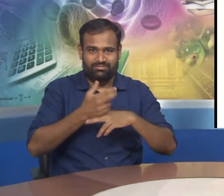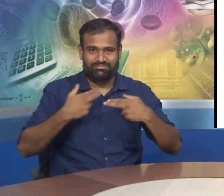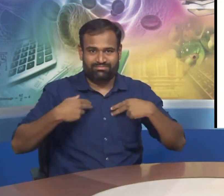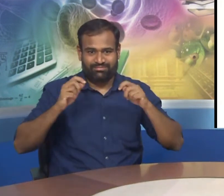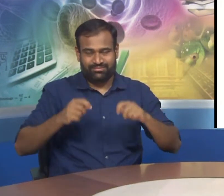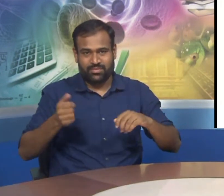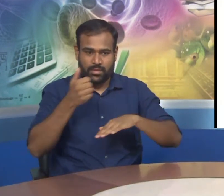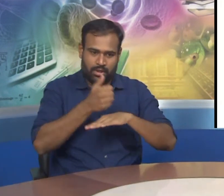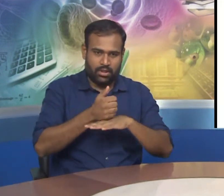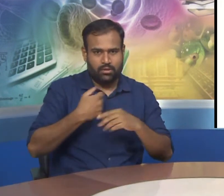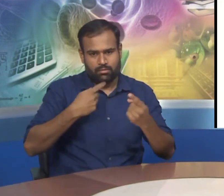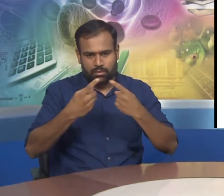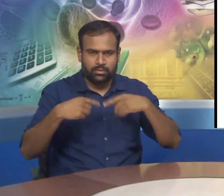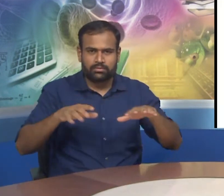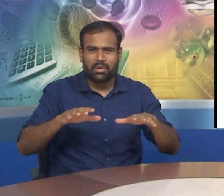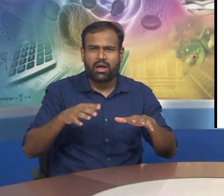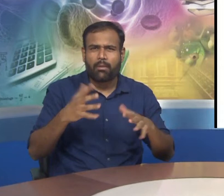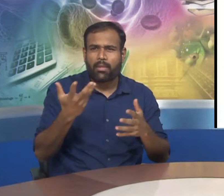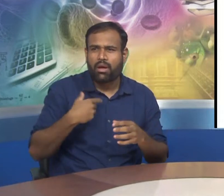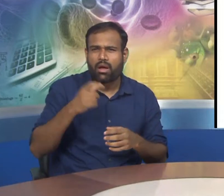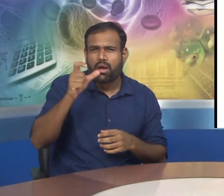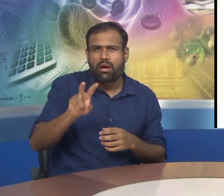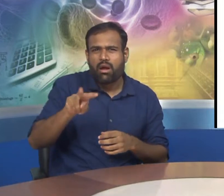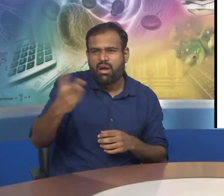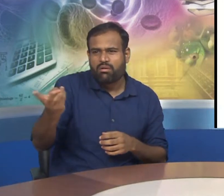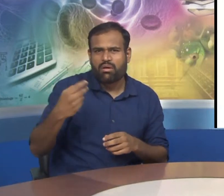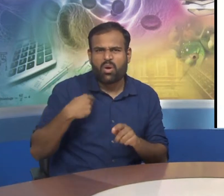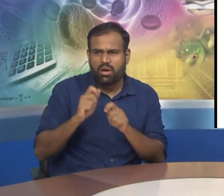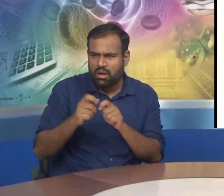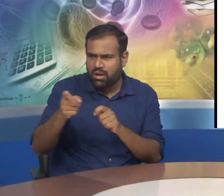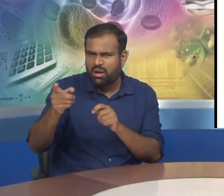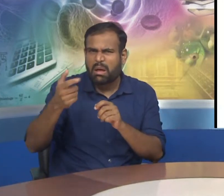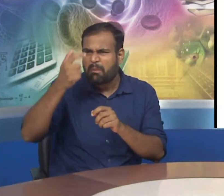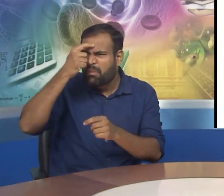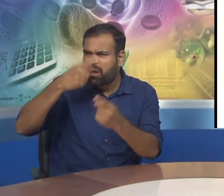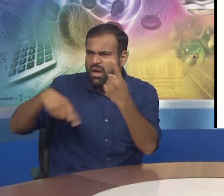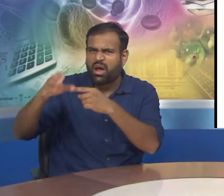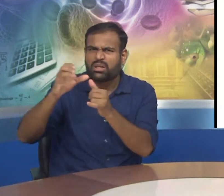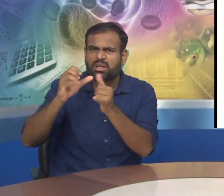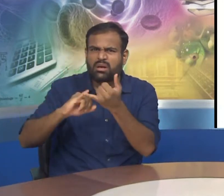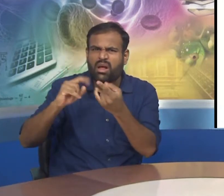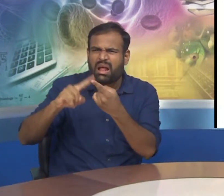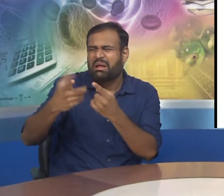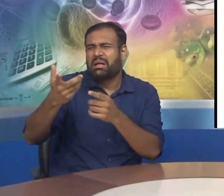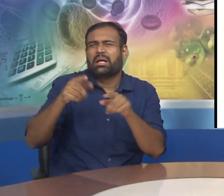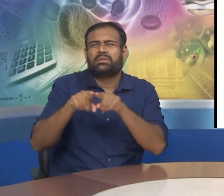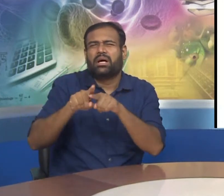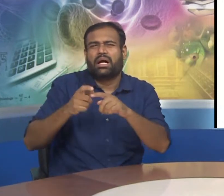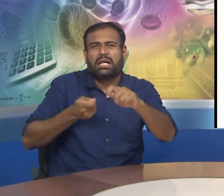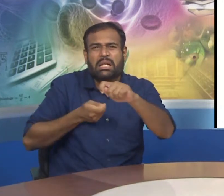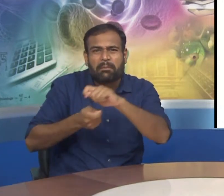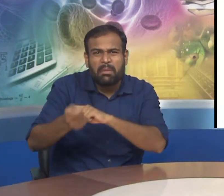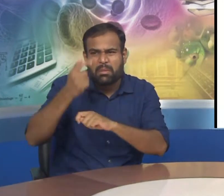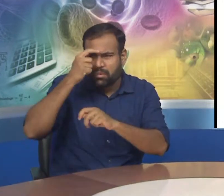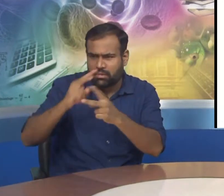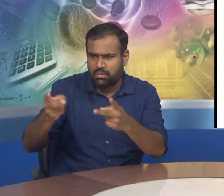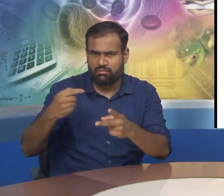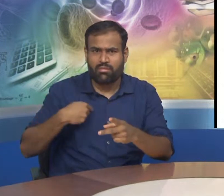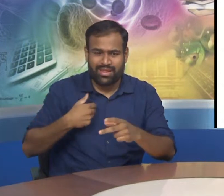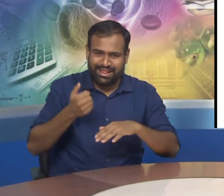No person who has held office of a judge of the Supreme Court is allowed to plead as an advocate in